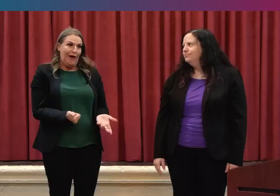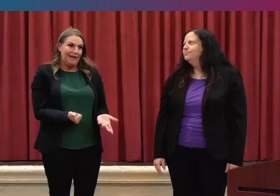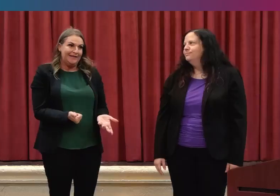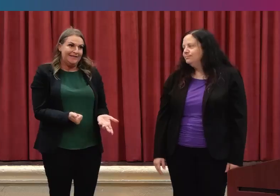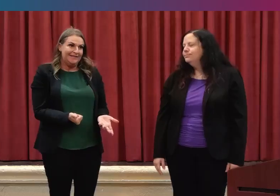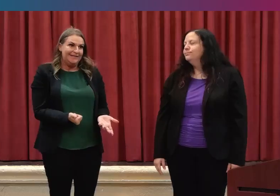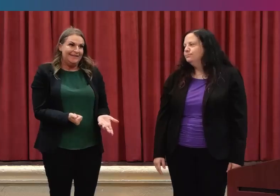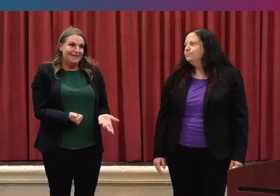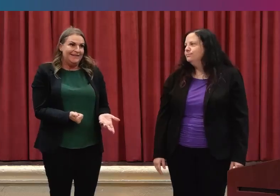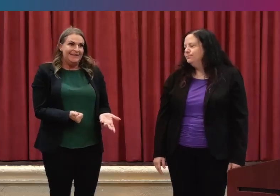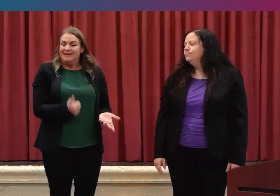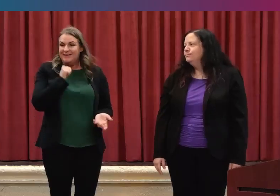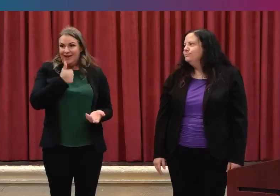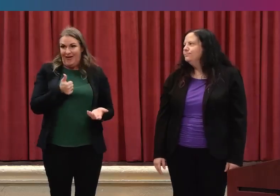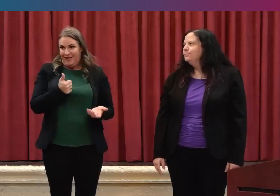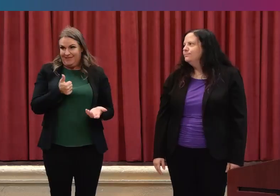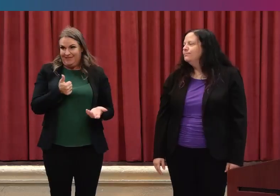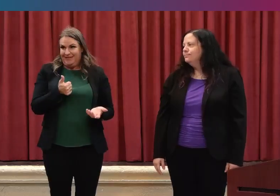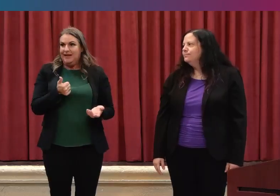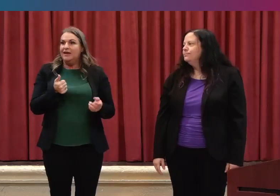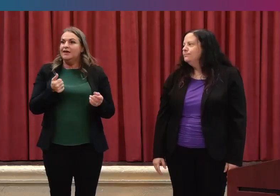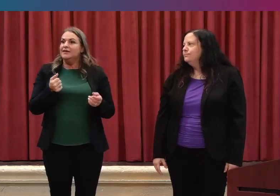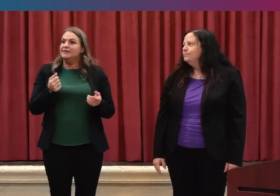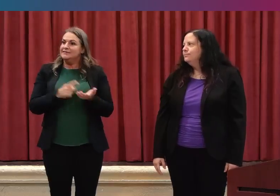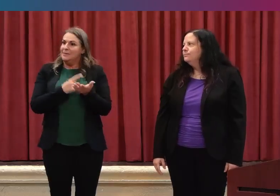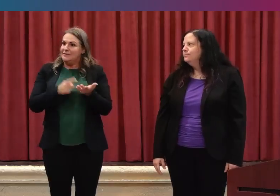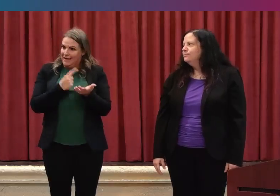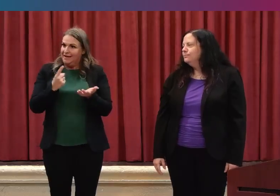Hearing people don't know. Non-deaf people do not know.